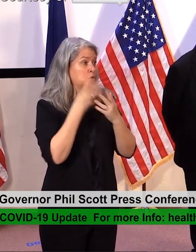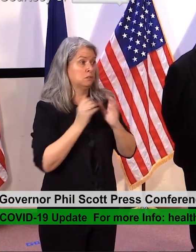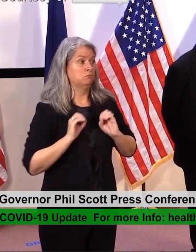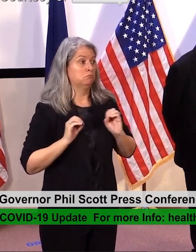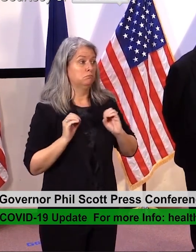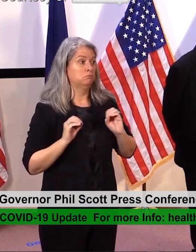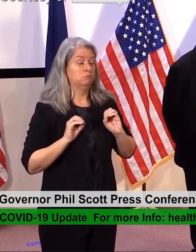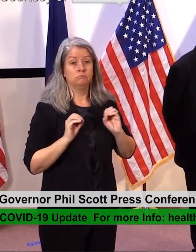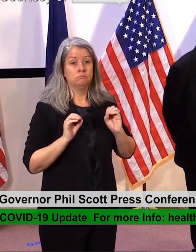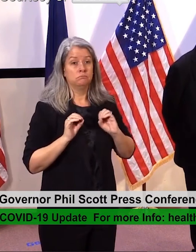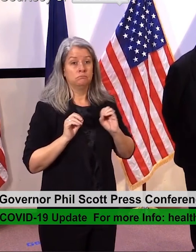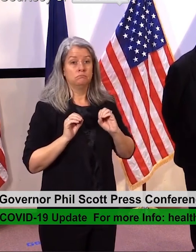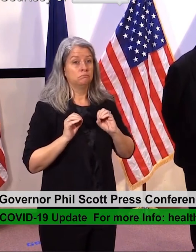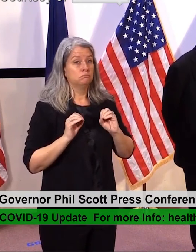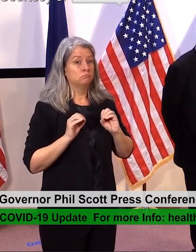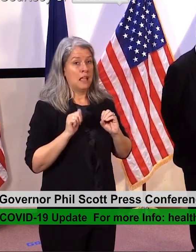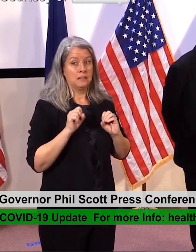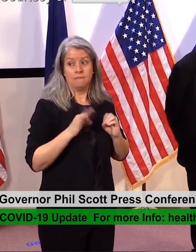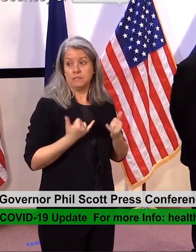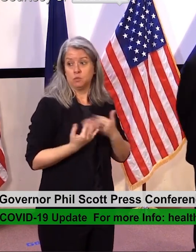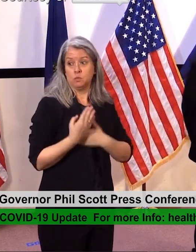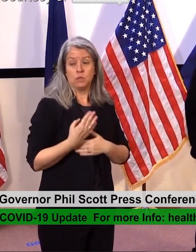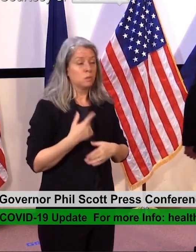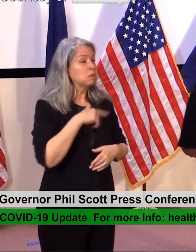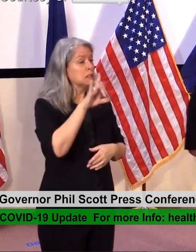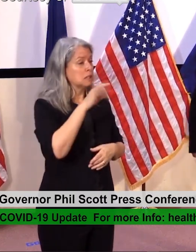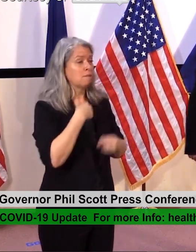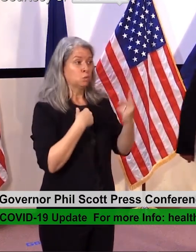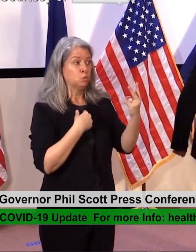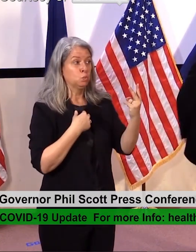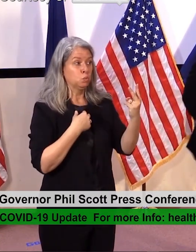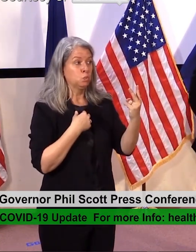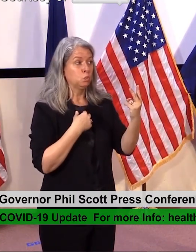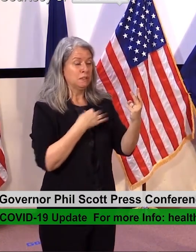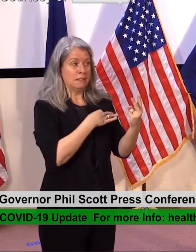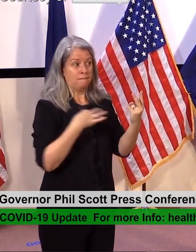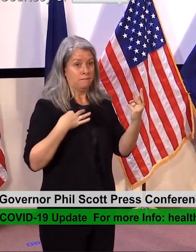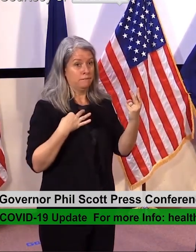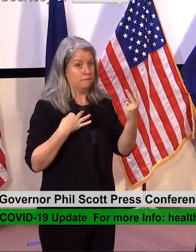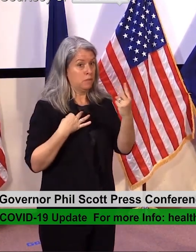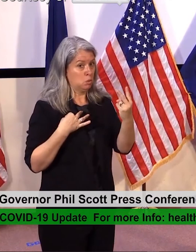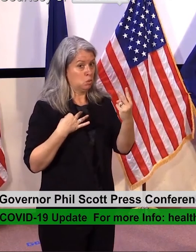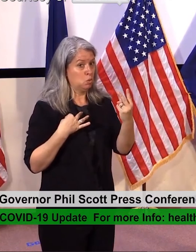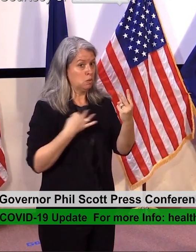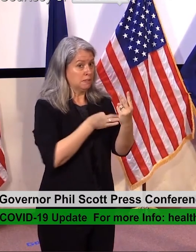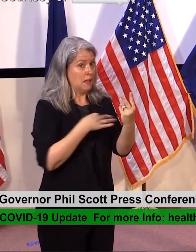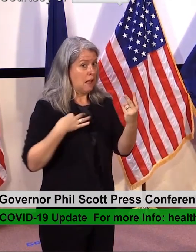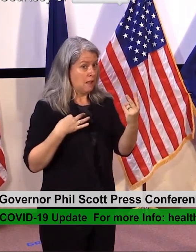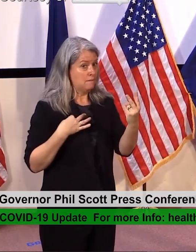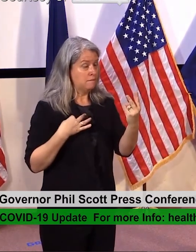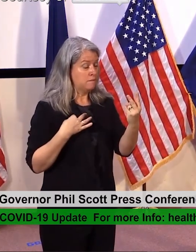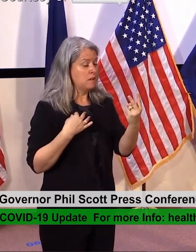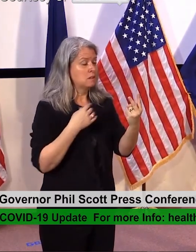prison population. We've had, I believe, two staff members that have tested positive, but as